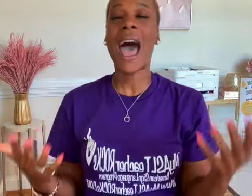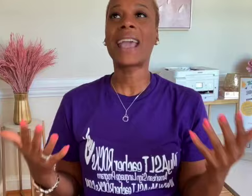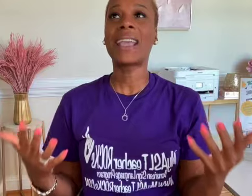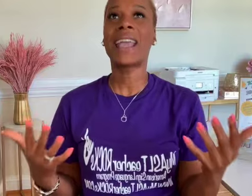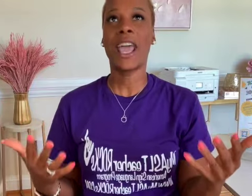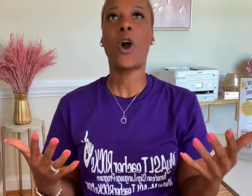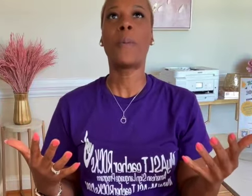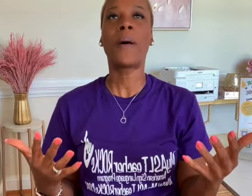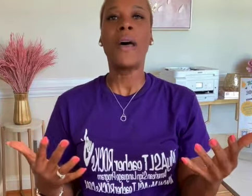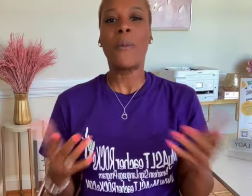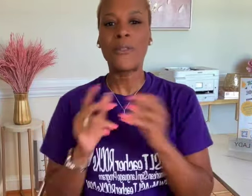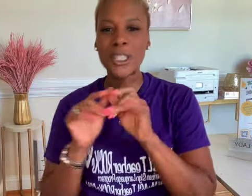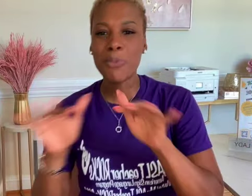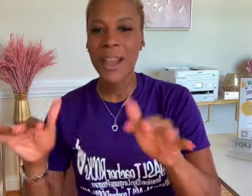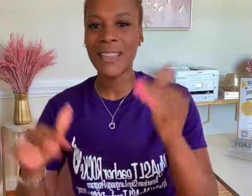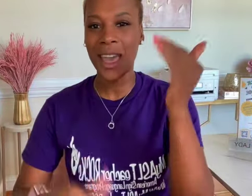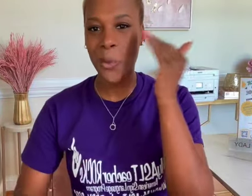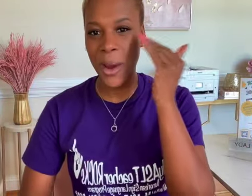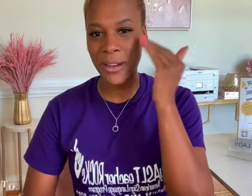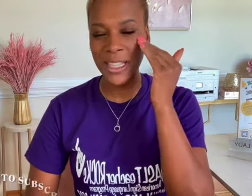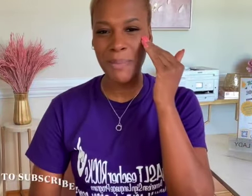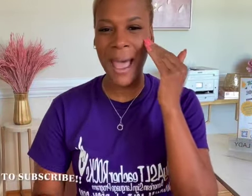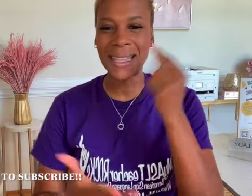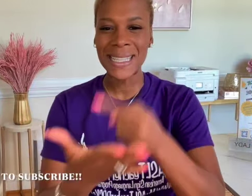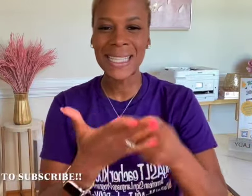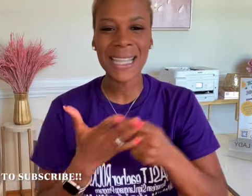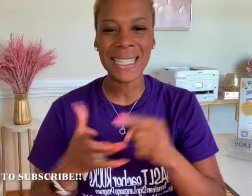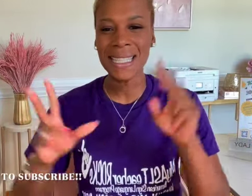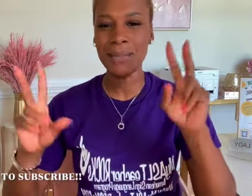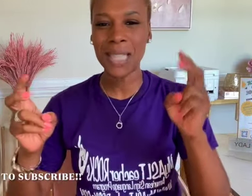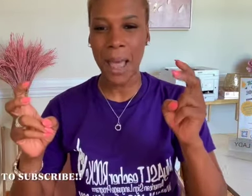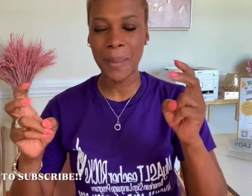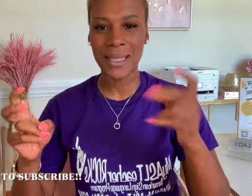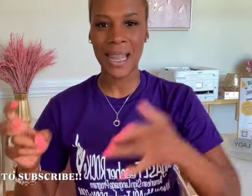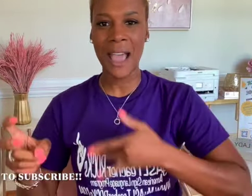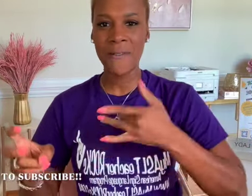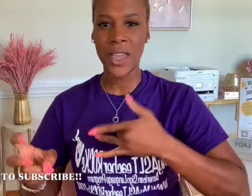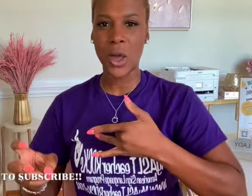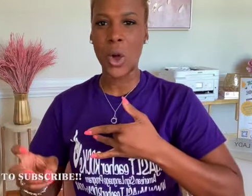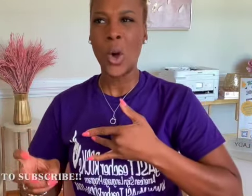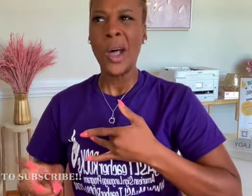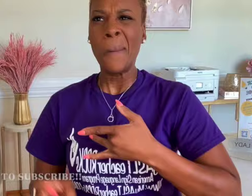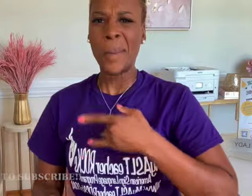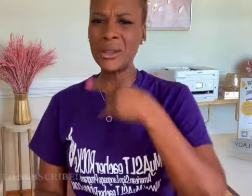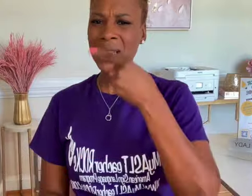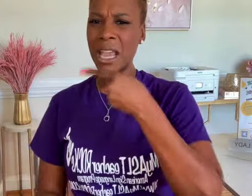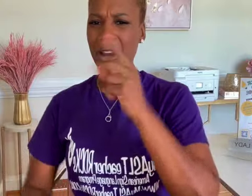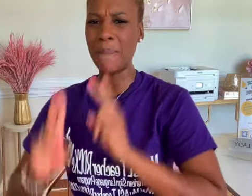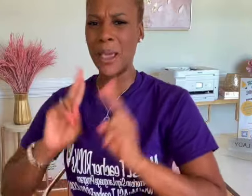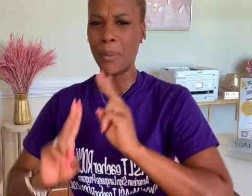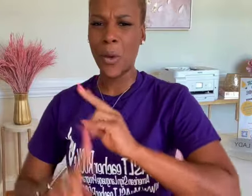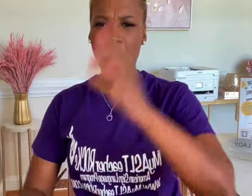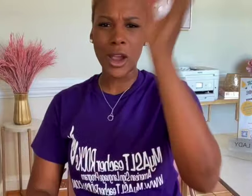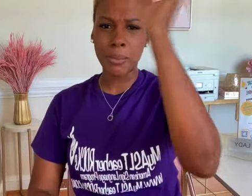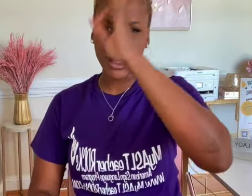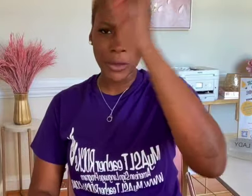can help with spreading that awareness by discussing some topics that I feel most hearing people are oblivious